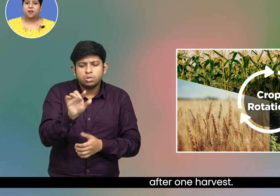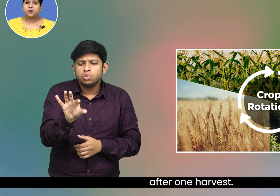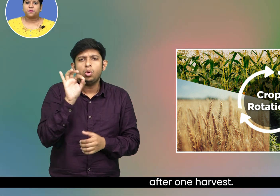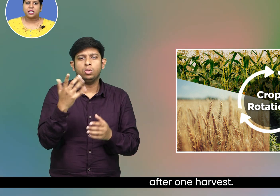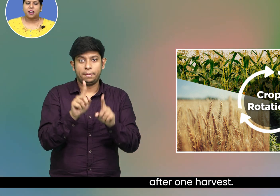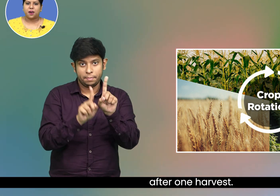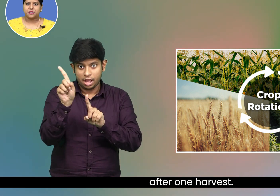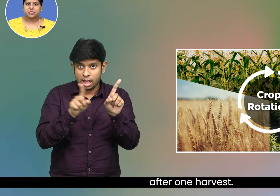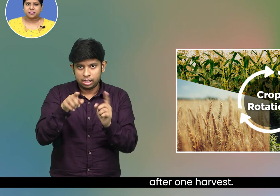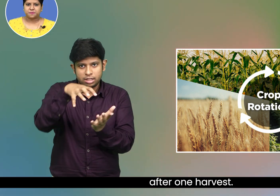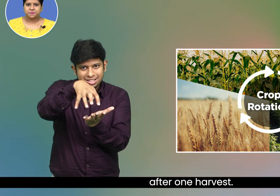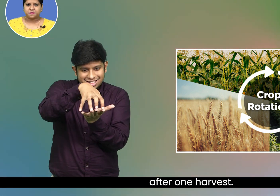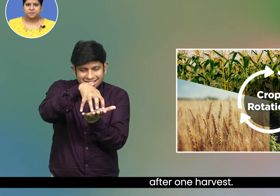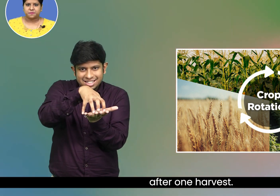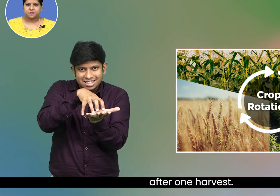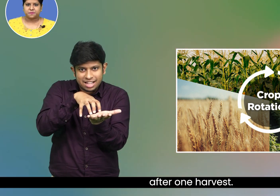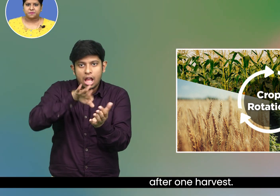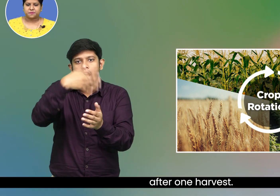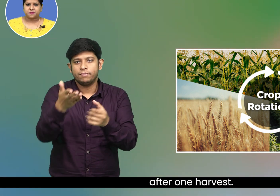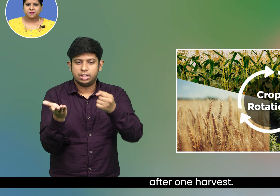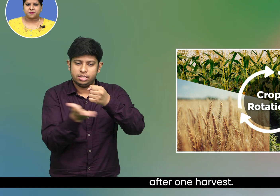cultivated after one harvest.